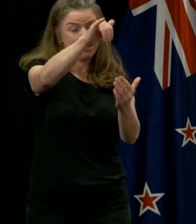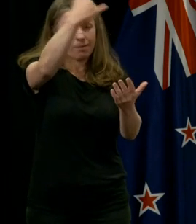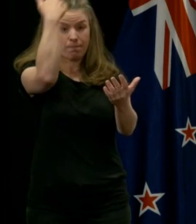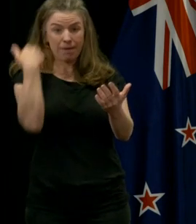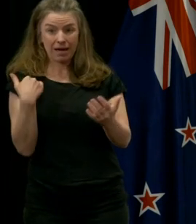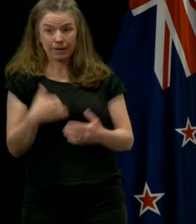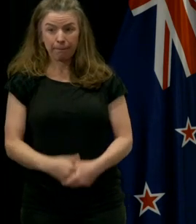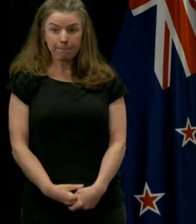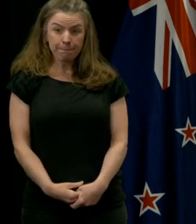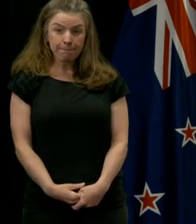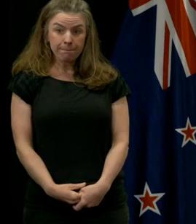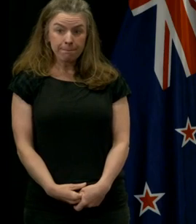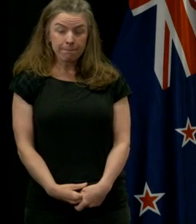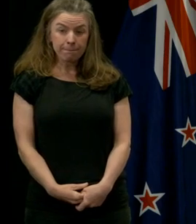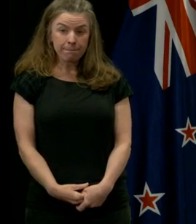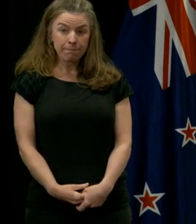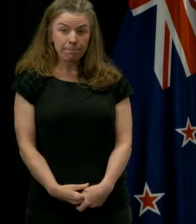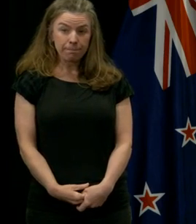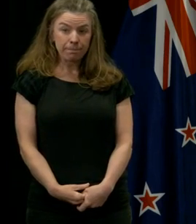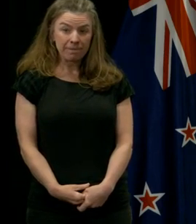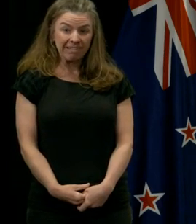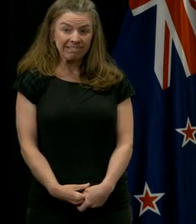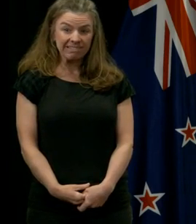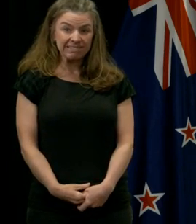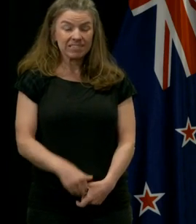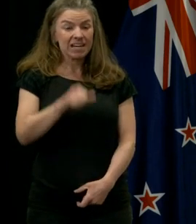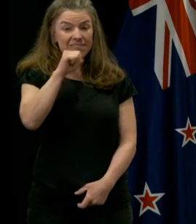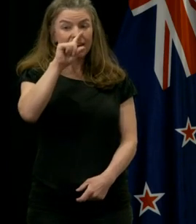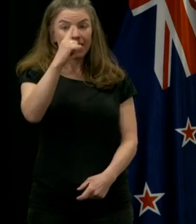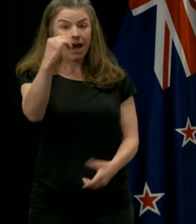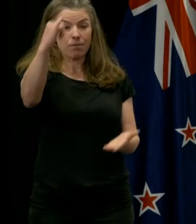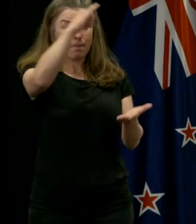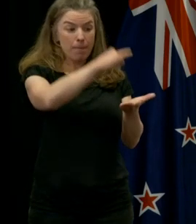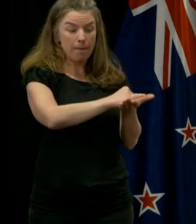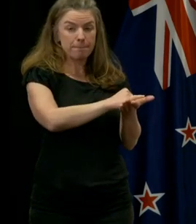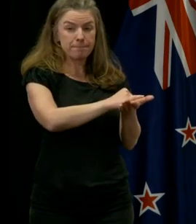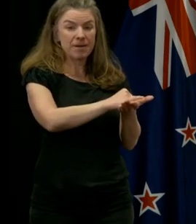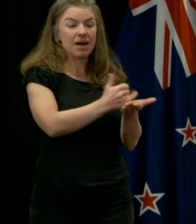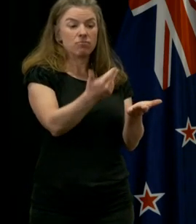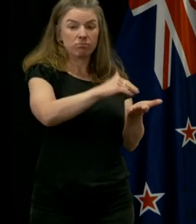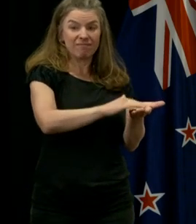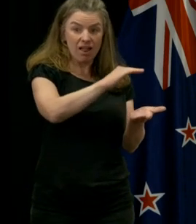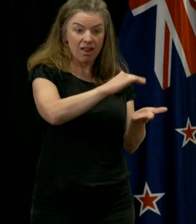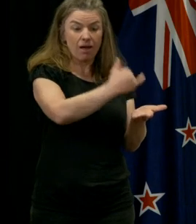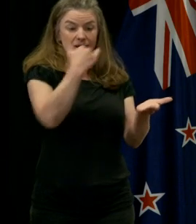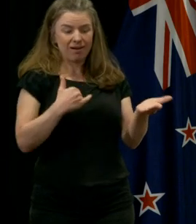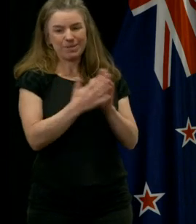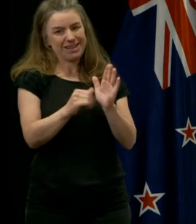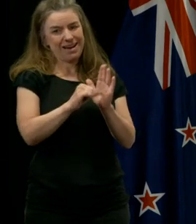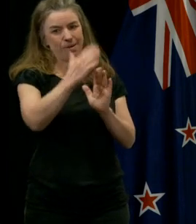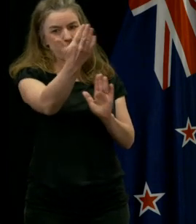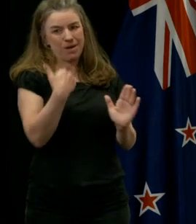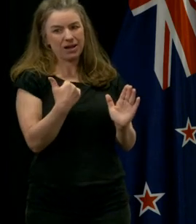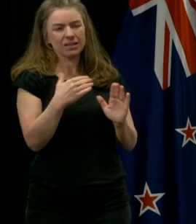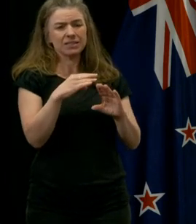to transit through a country on the way back to New Zealand, then it becomes very difficult to bring people home. And of course, some of those traditional transit routes